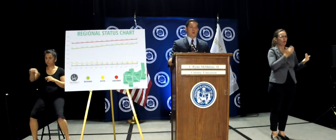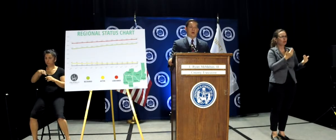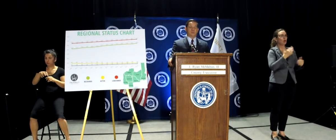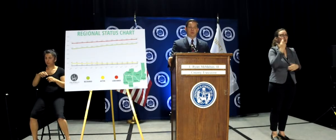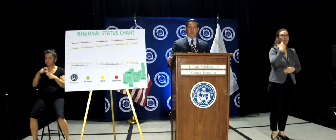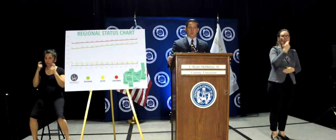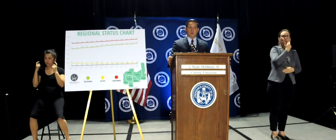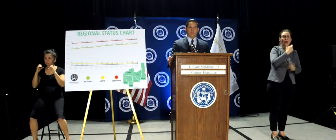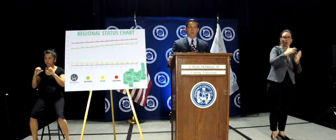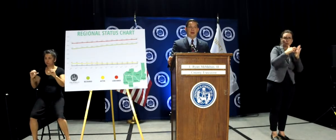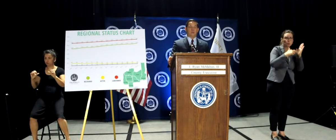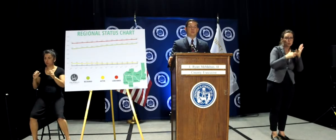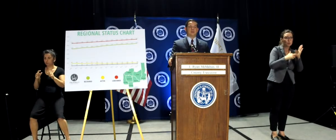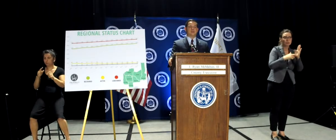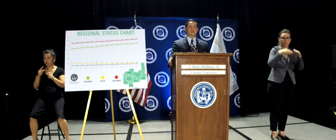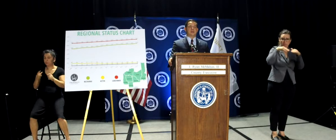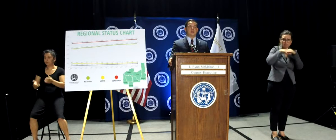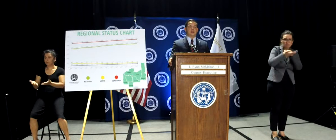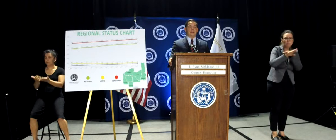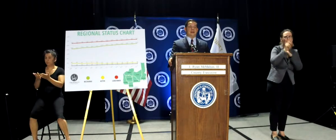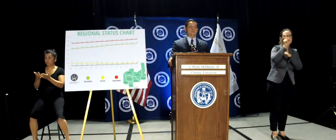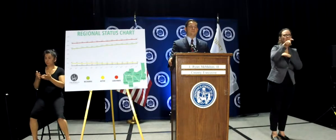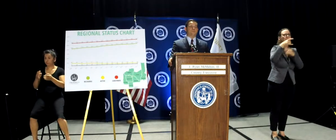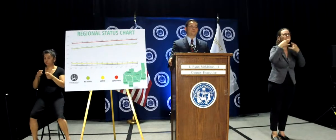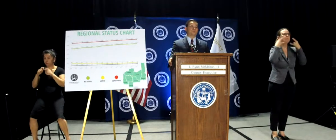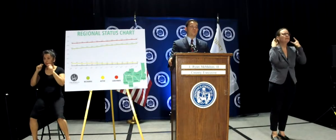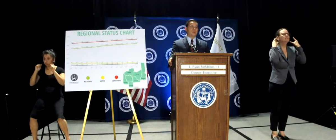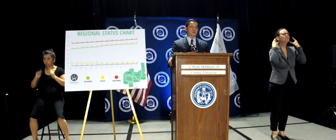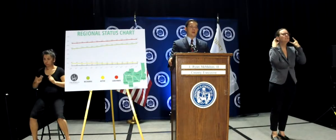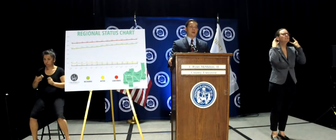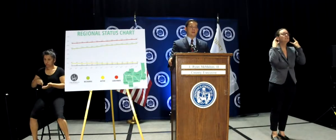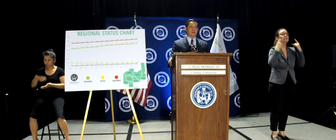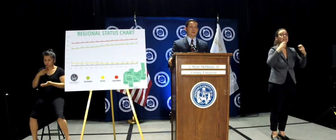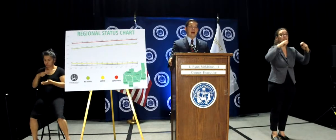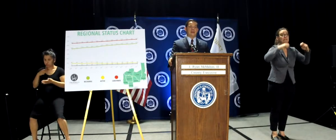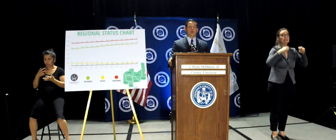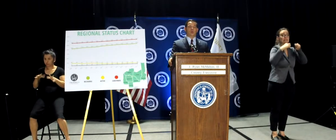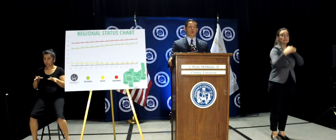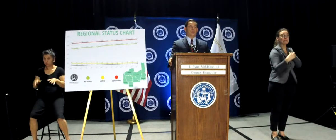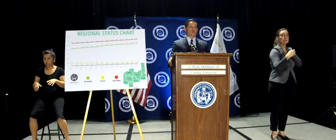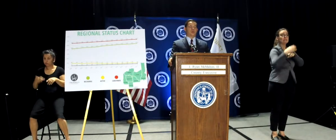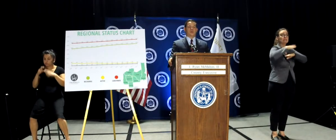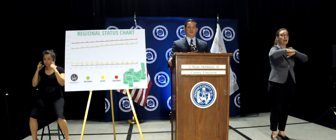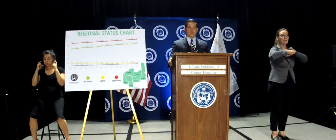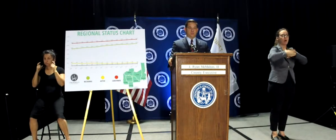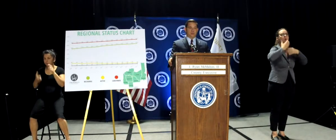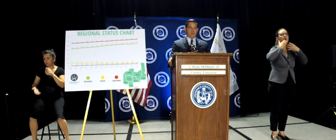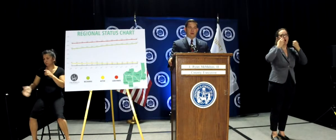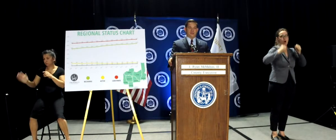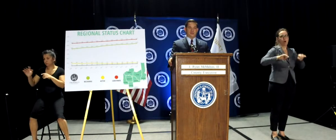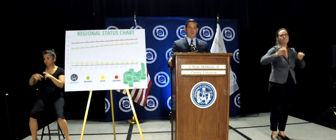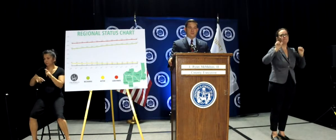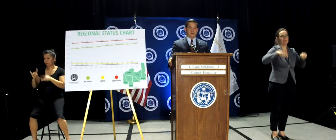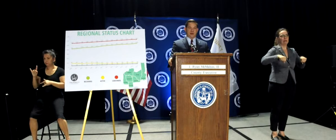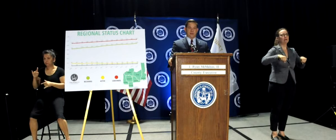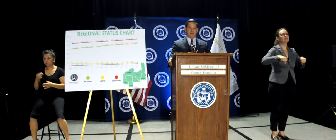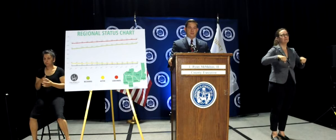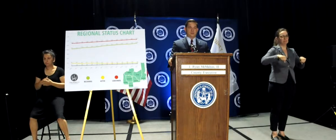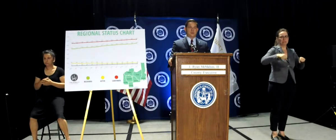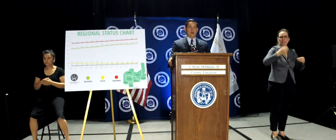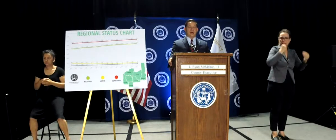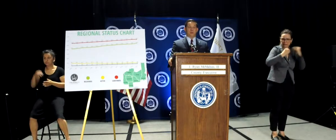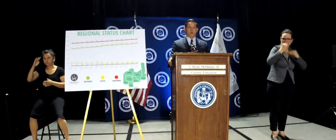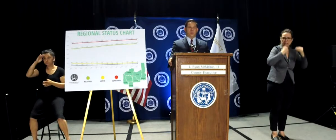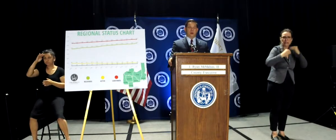And so I'm sure they will comply with this. Again, I don't know what drove the decision-making process from the state on